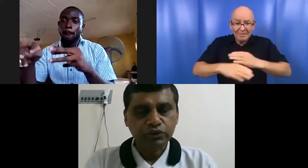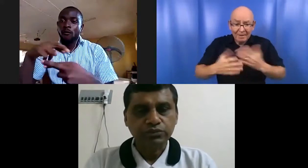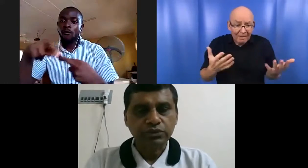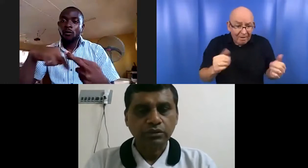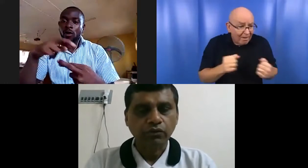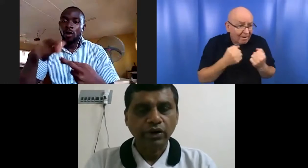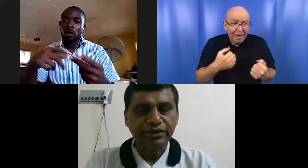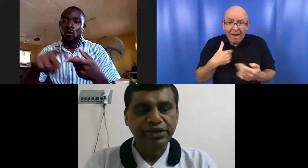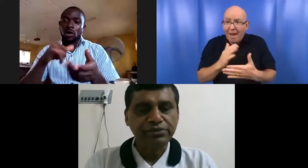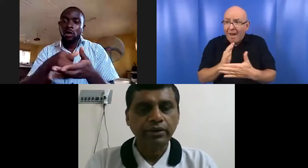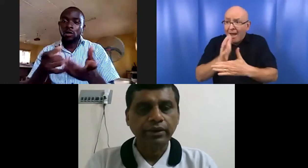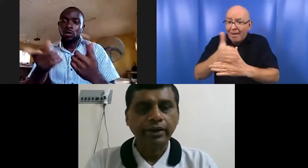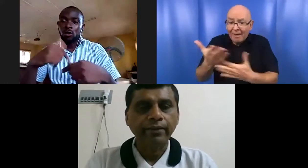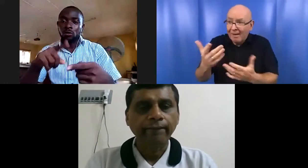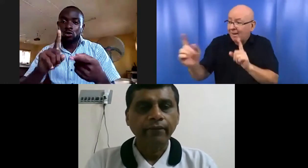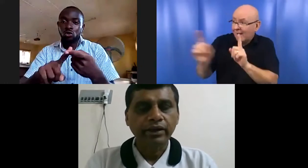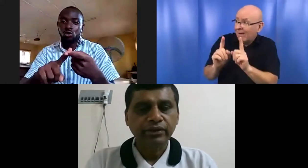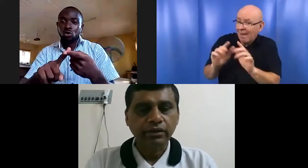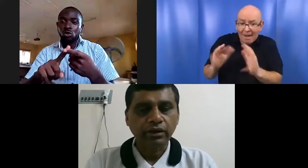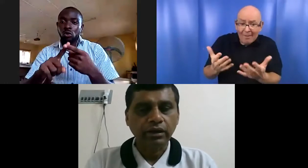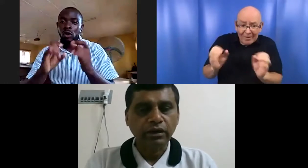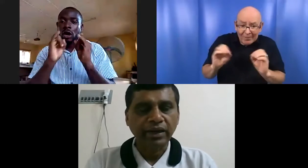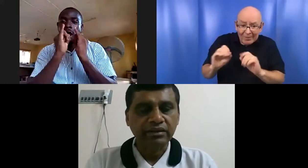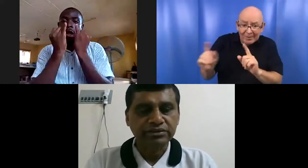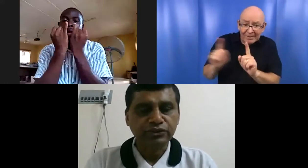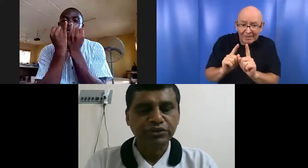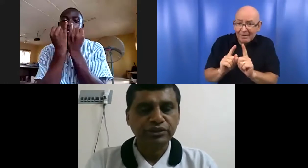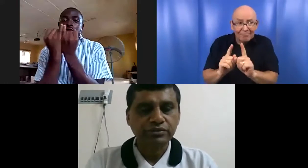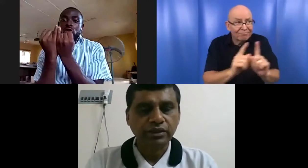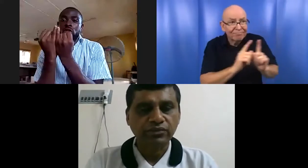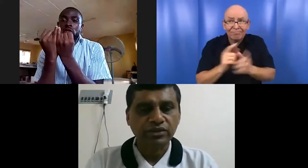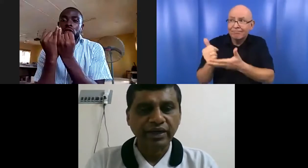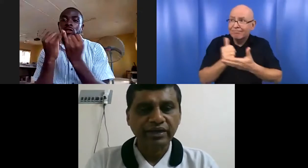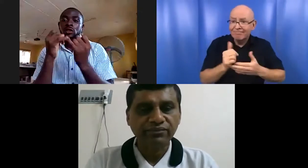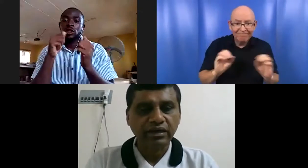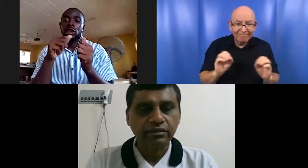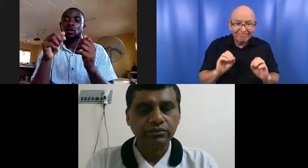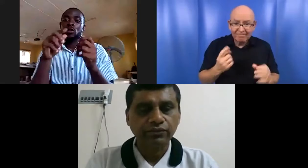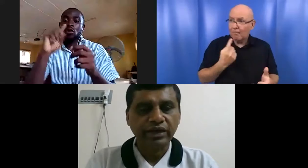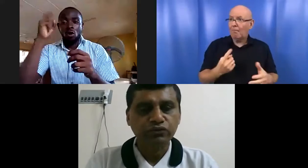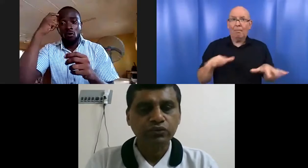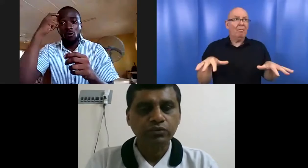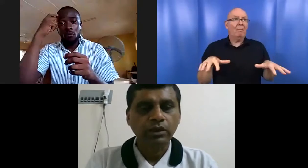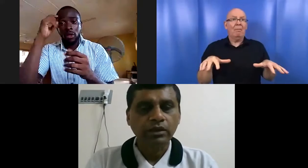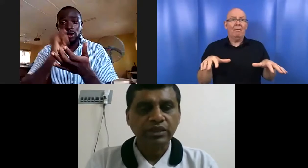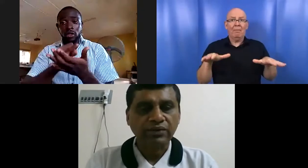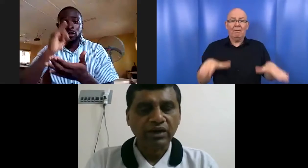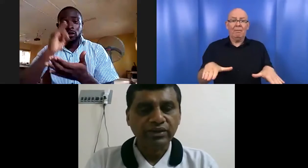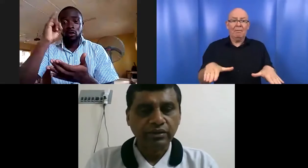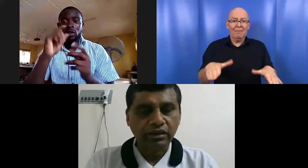comes to quarantine in the government institutions, it was very difficult. We had to